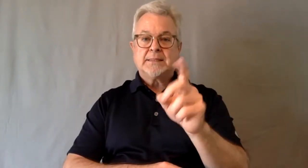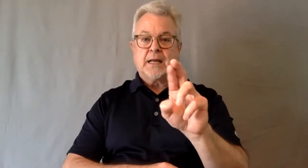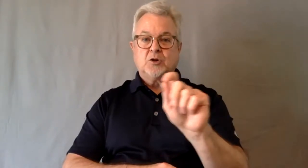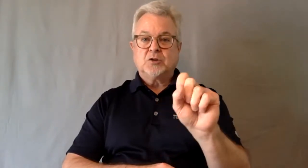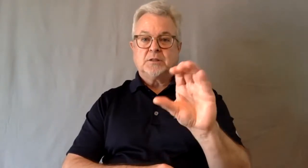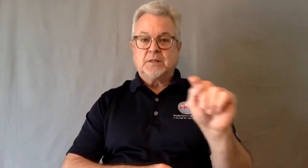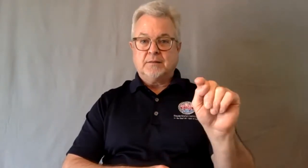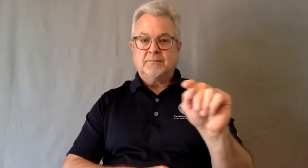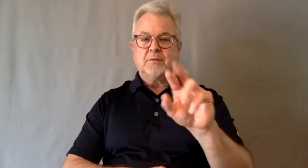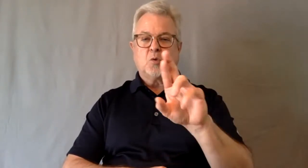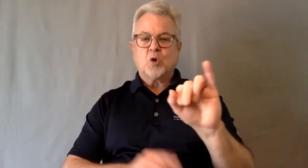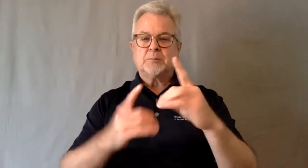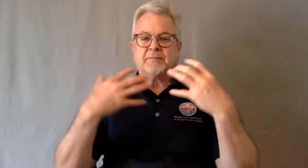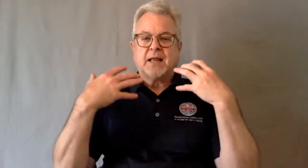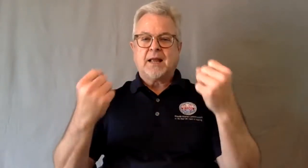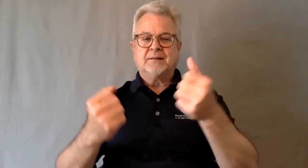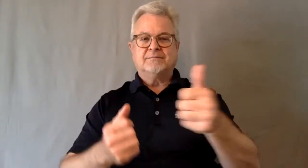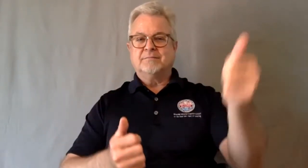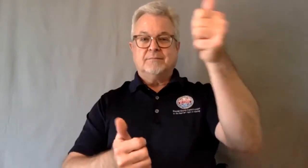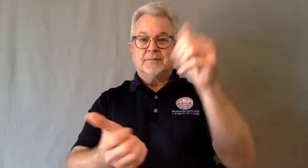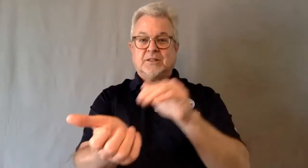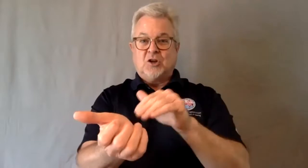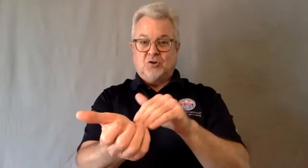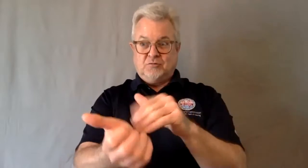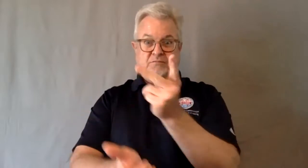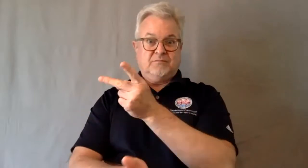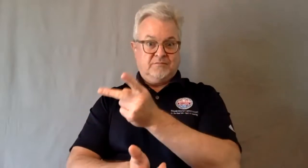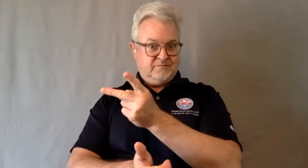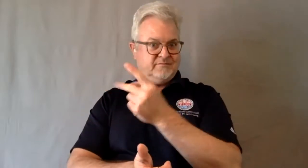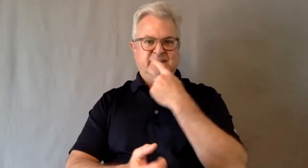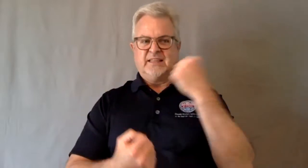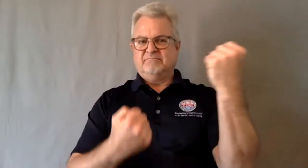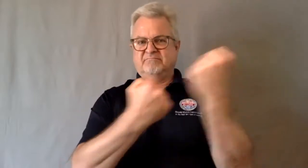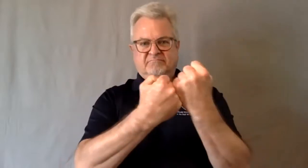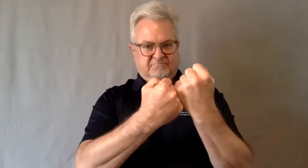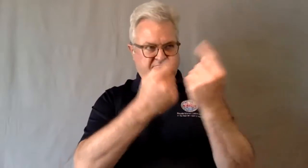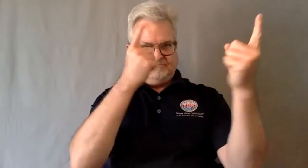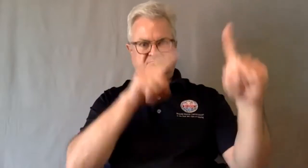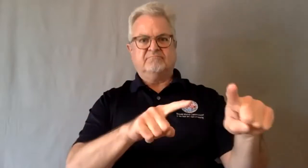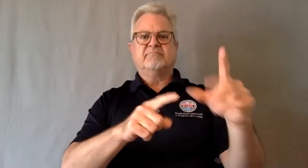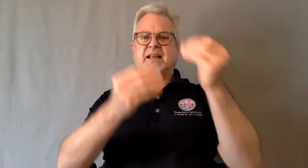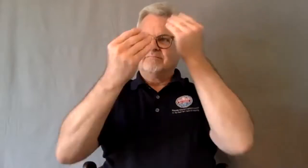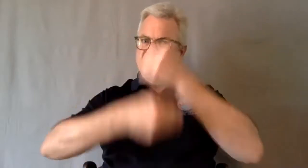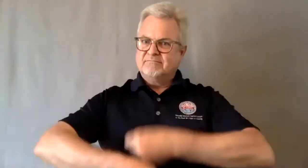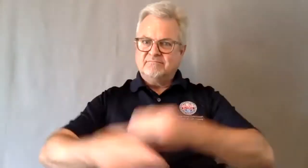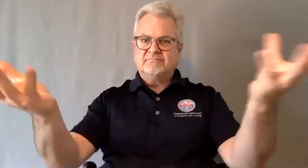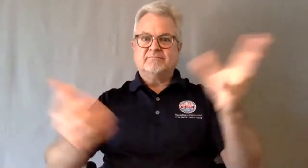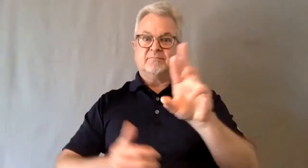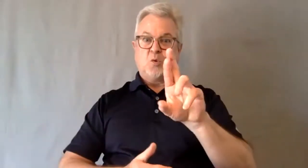Dr. Nicole Alexander Scott, the Rhode Island Department of Health Chief Medical, also said they